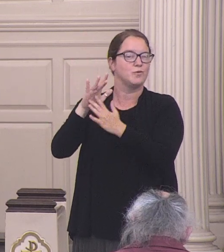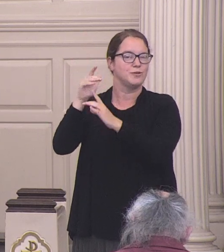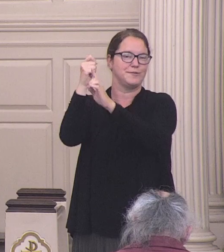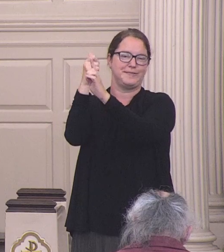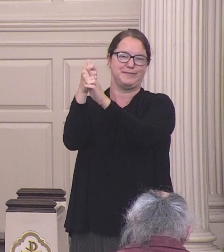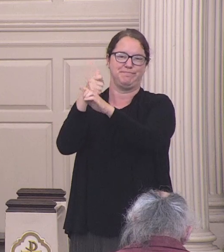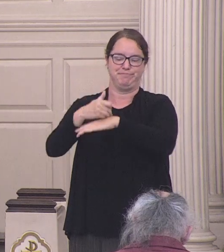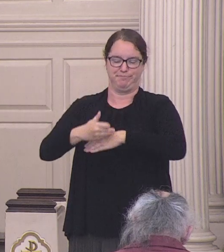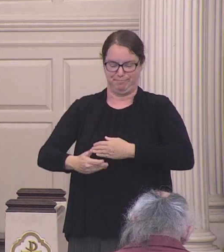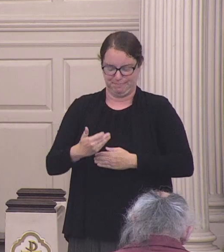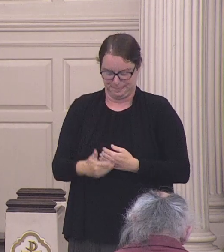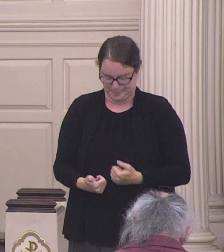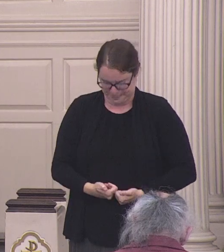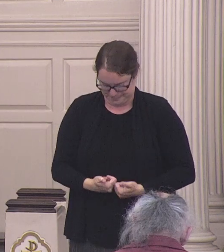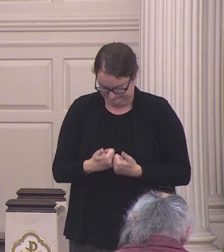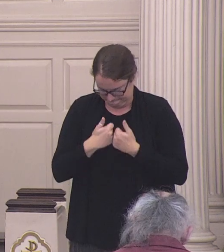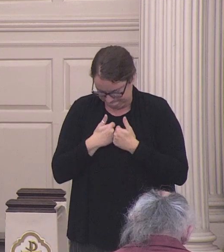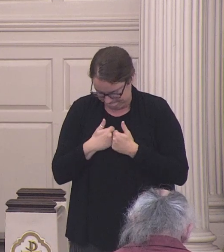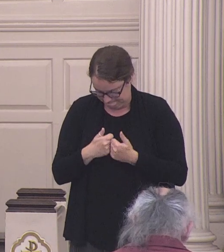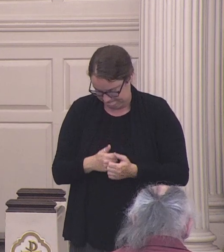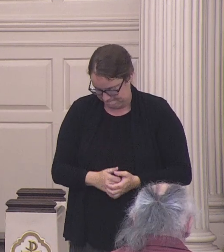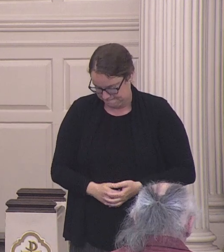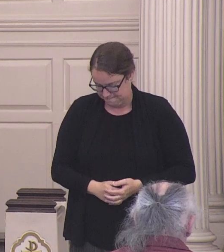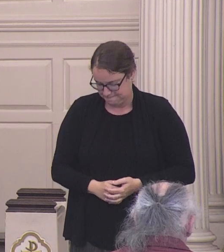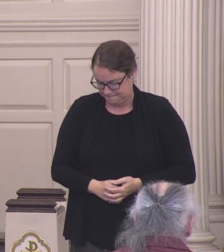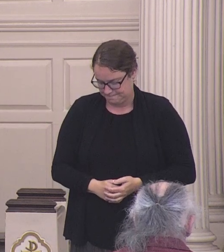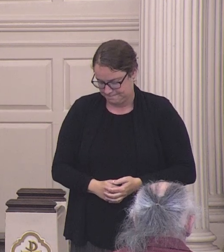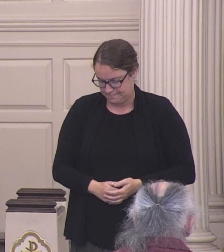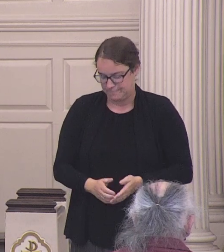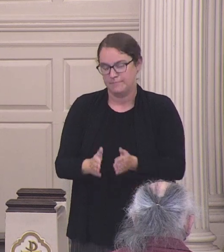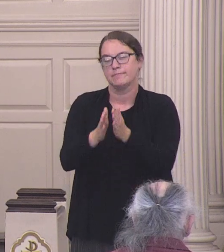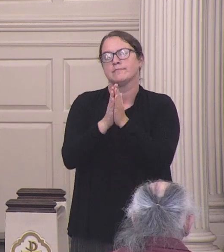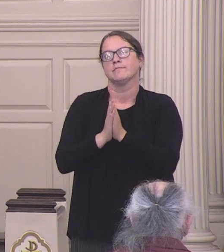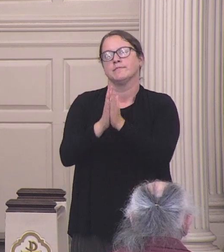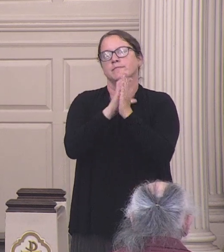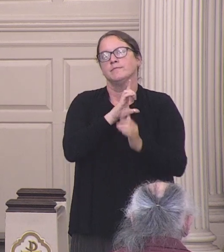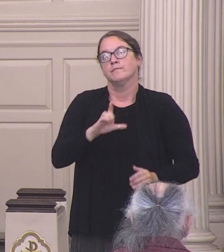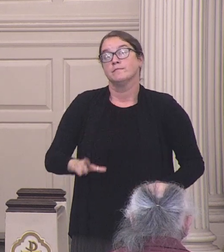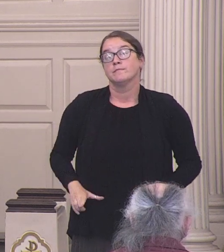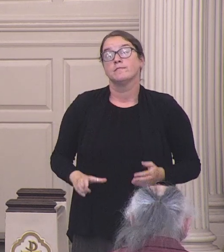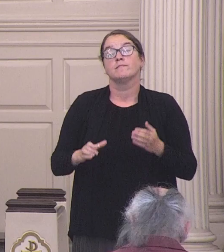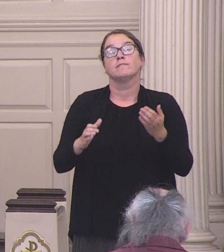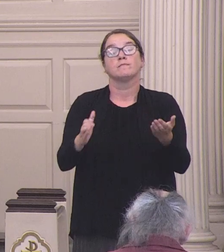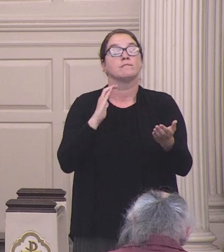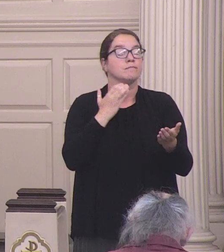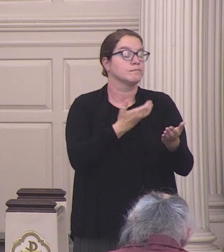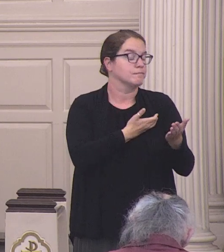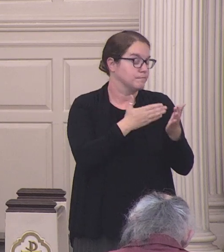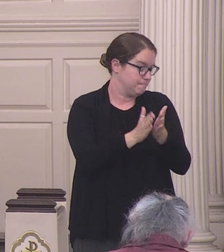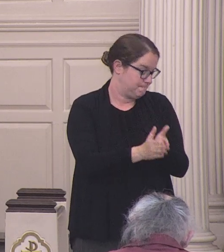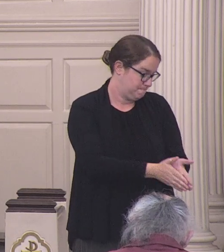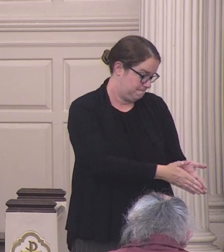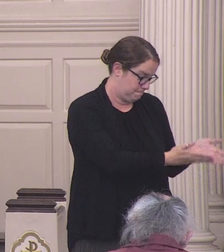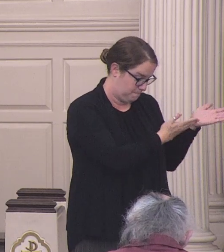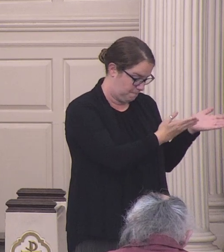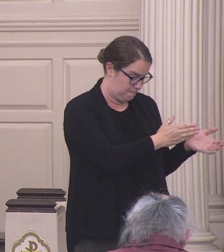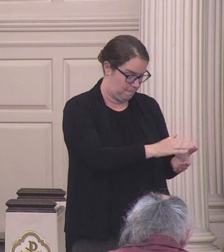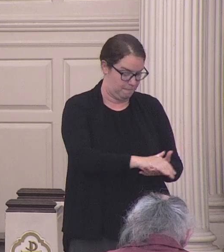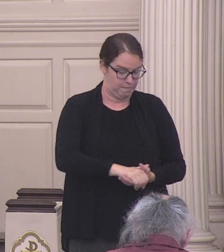Jesus, the living bread. We pray to the Lord. Lord, hear our prayer.